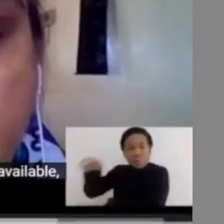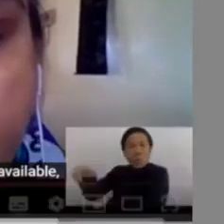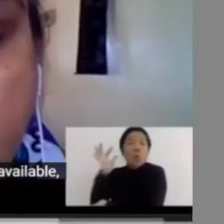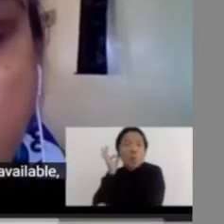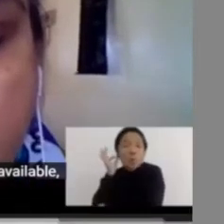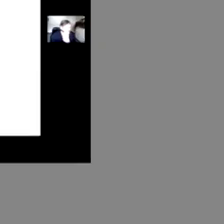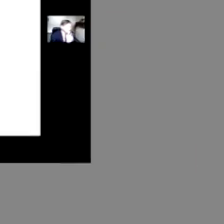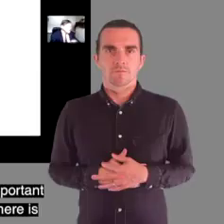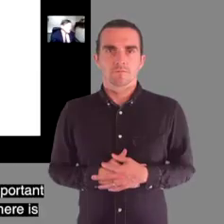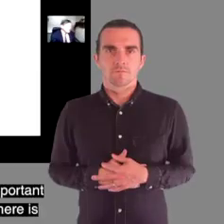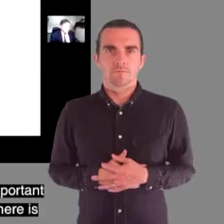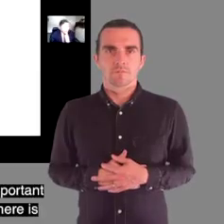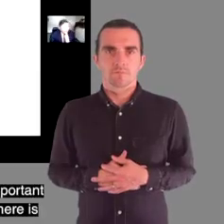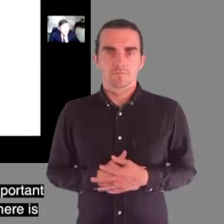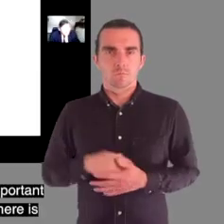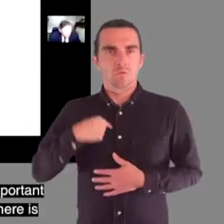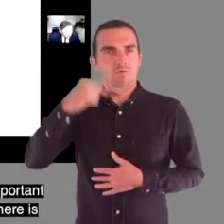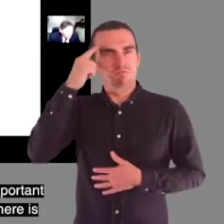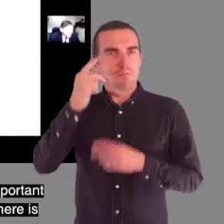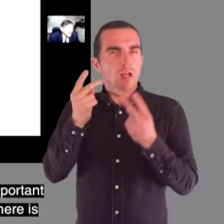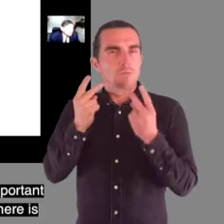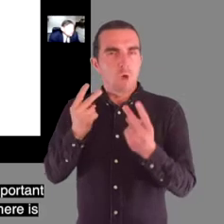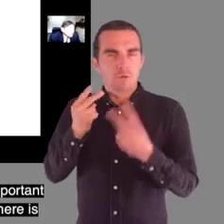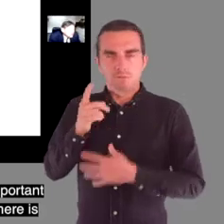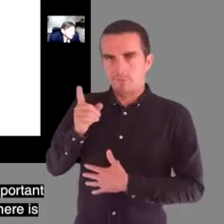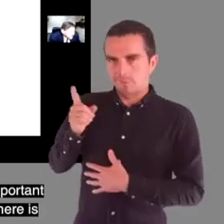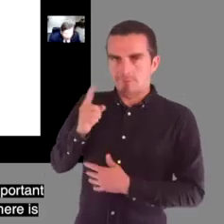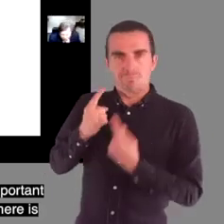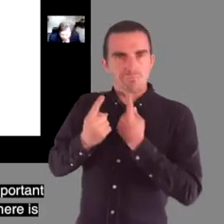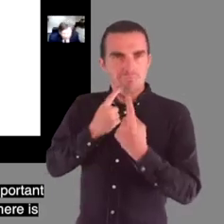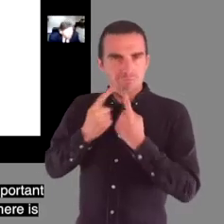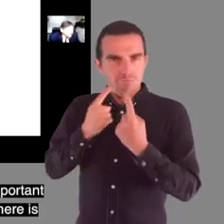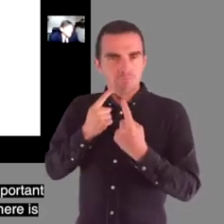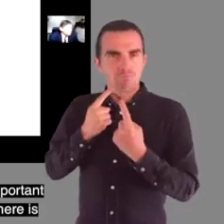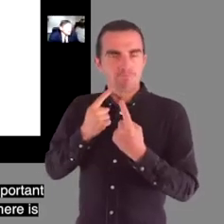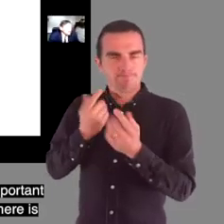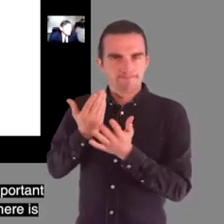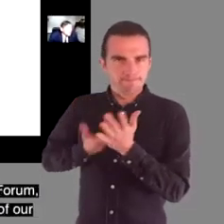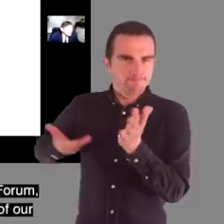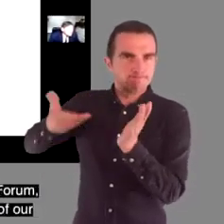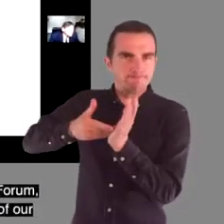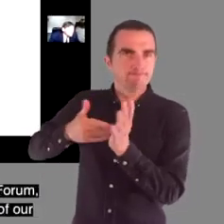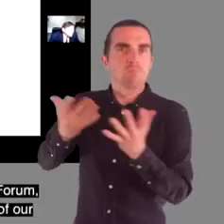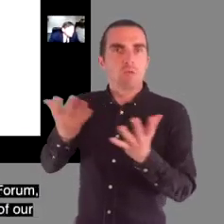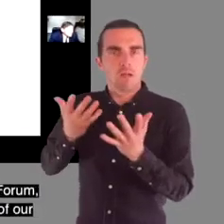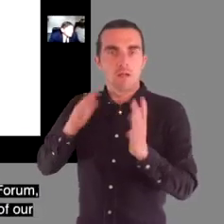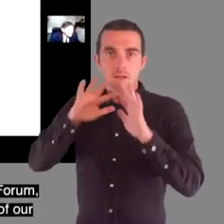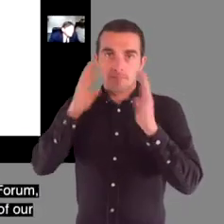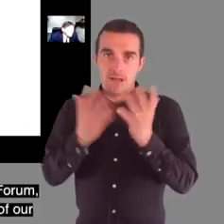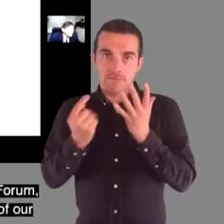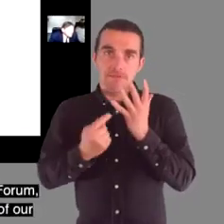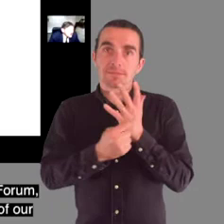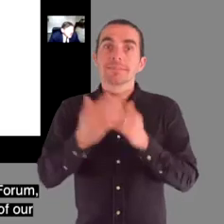with disabilities. So I think what's important about Angeline's contribution there is because the Pacific